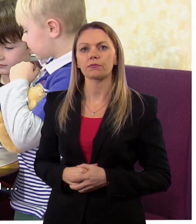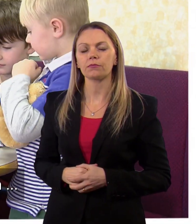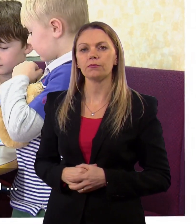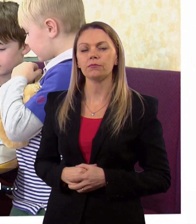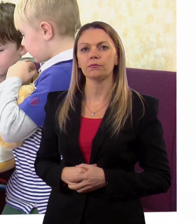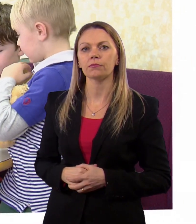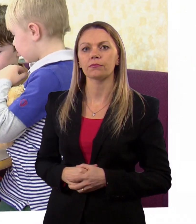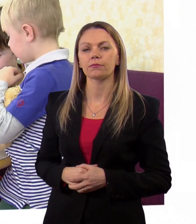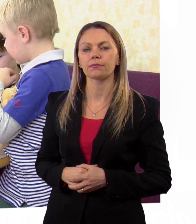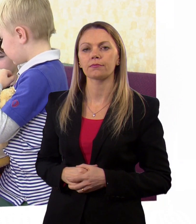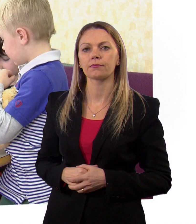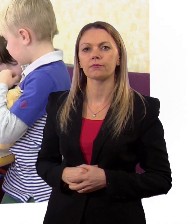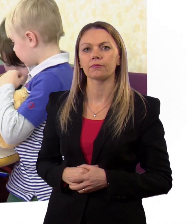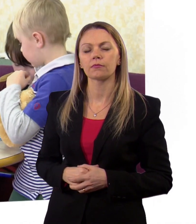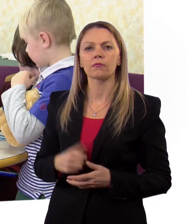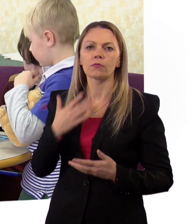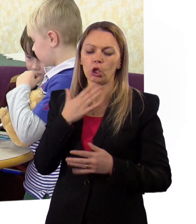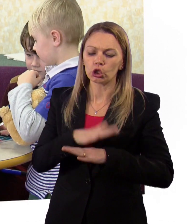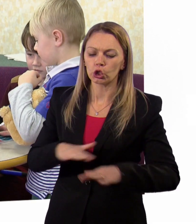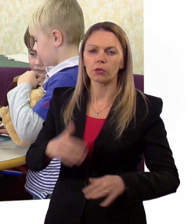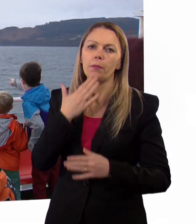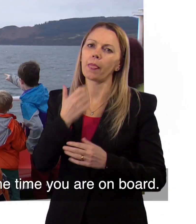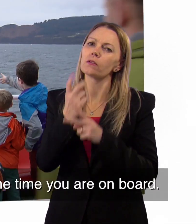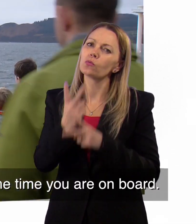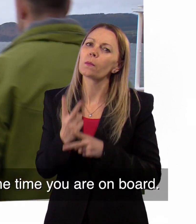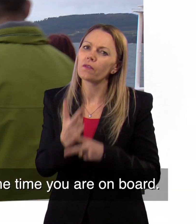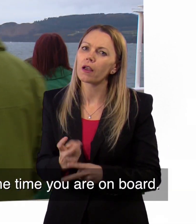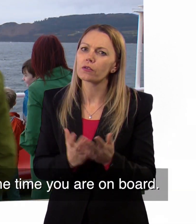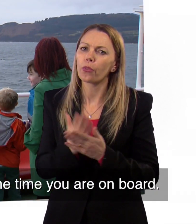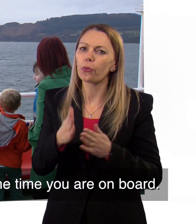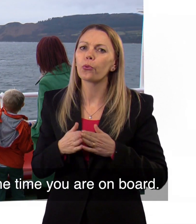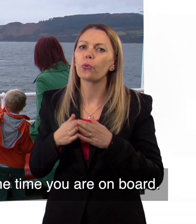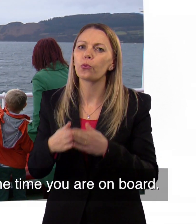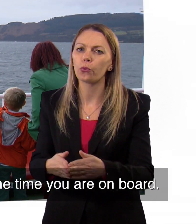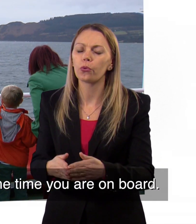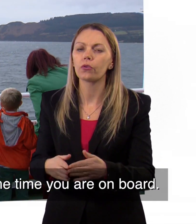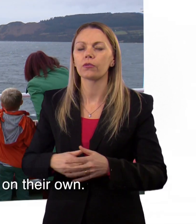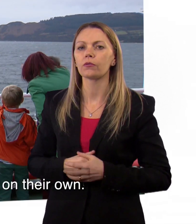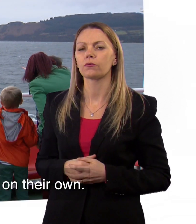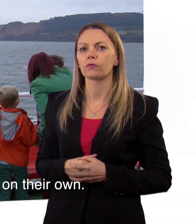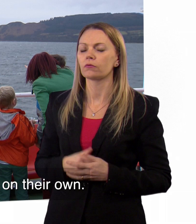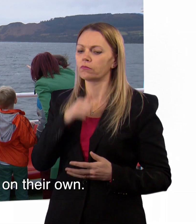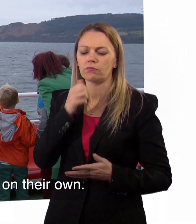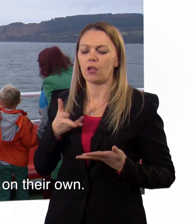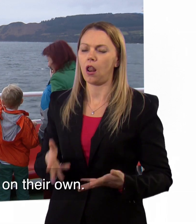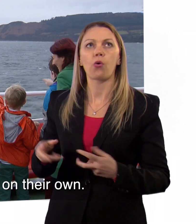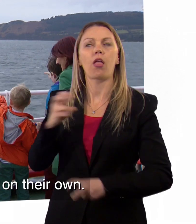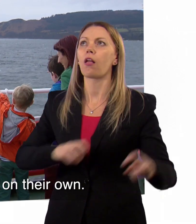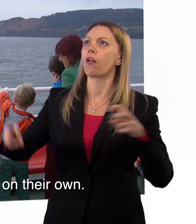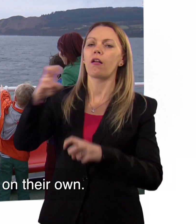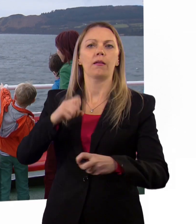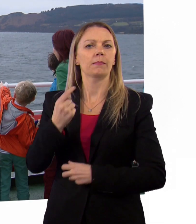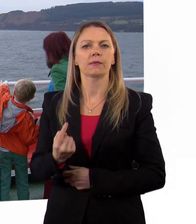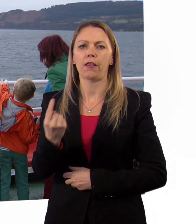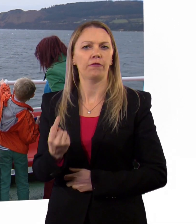Aaron. Please supervise your children all the time you're on board. Please don't let them run around on their